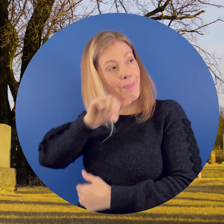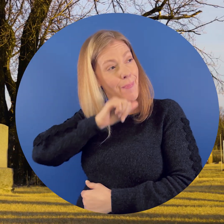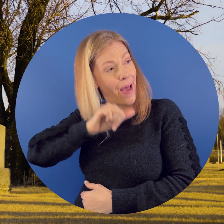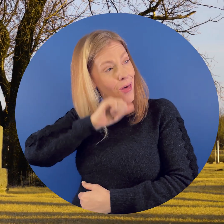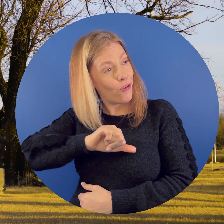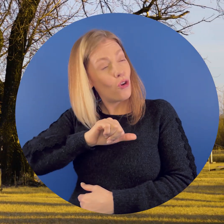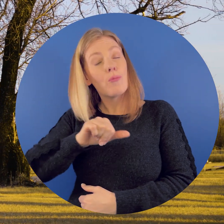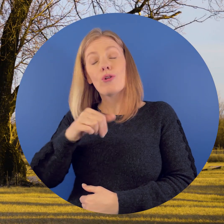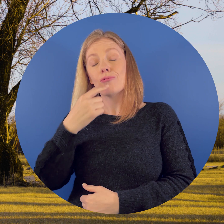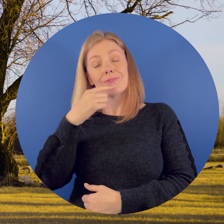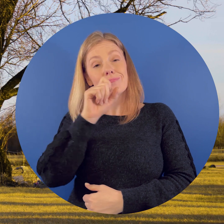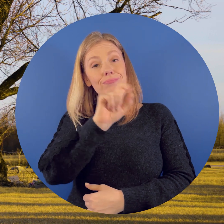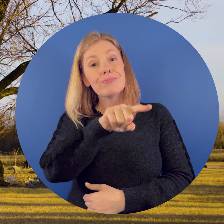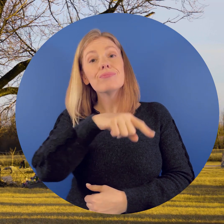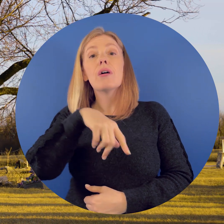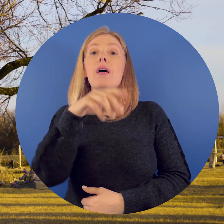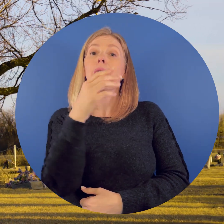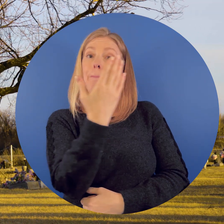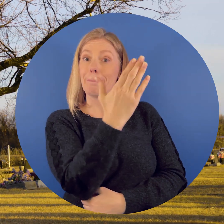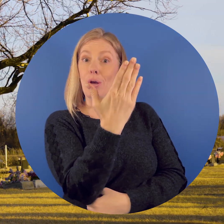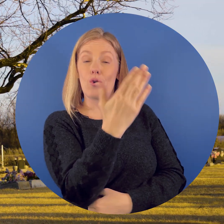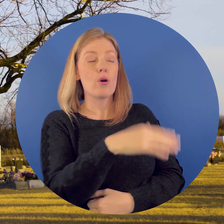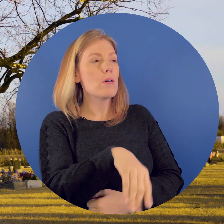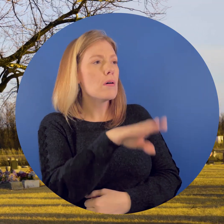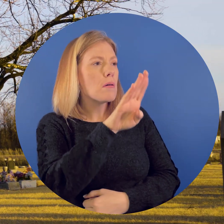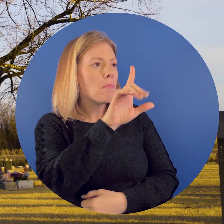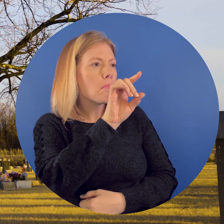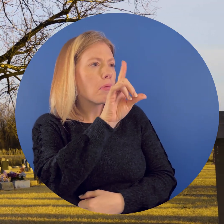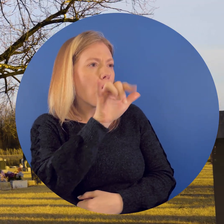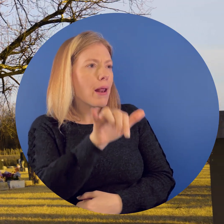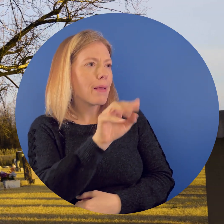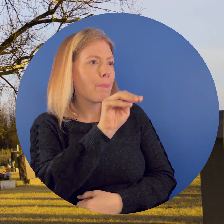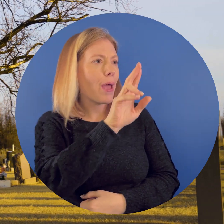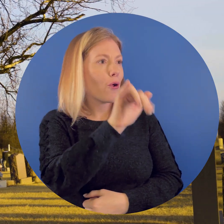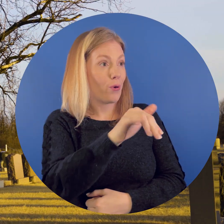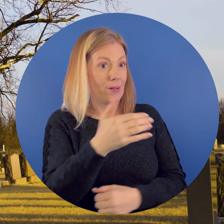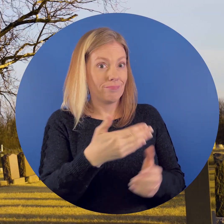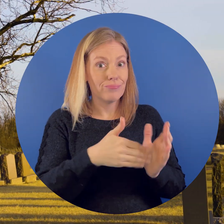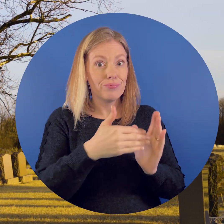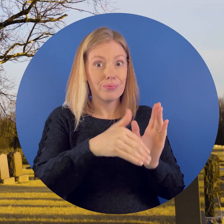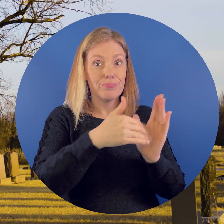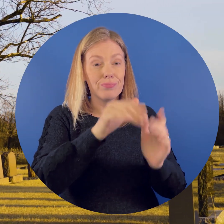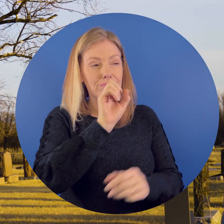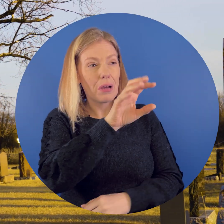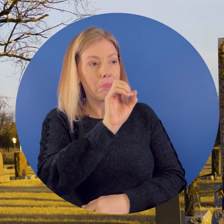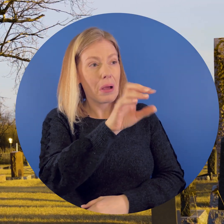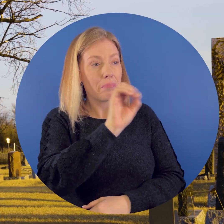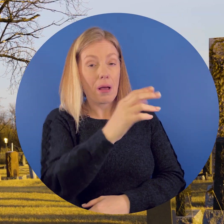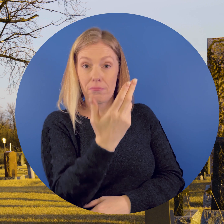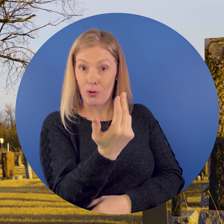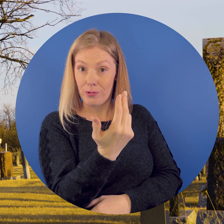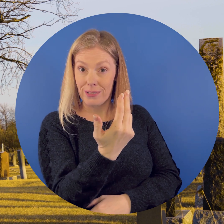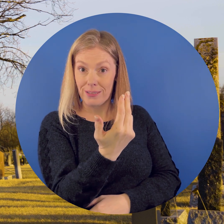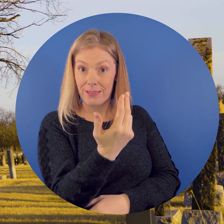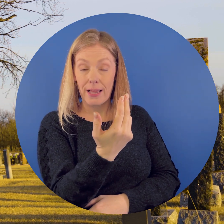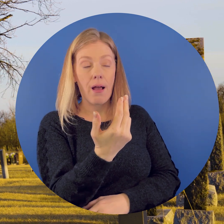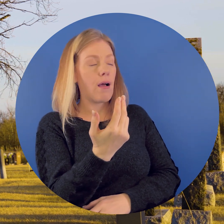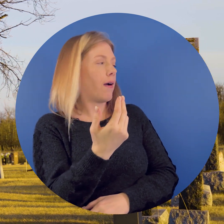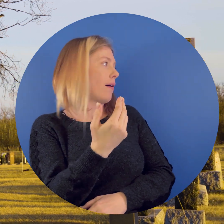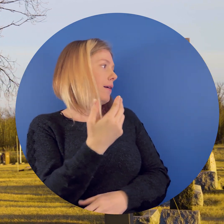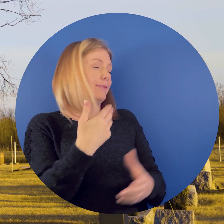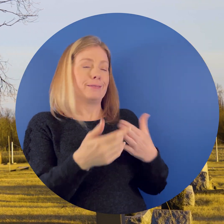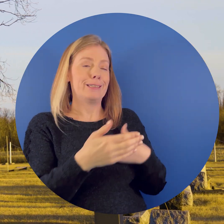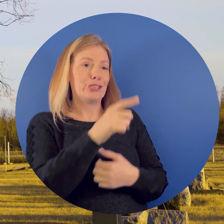Bloody Mary into the mirror 13 times. And despite our best efforts, she never showed up, but that didn't stop us from